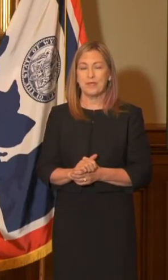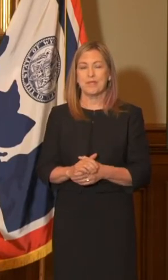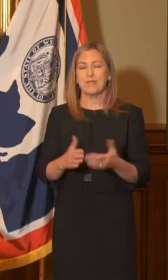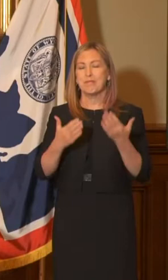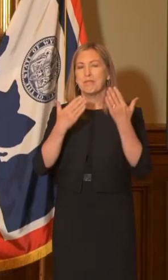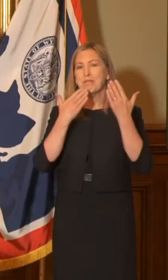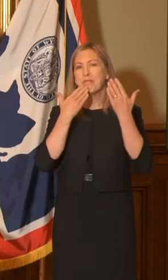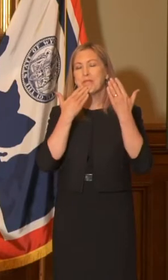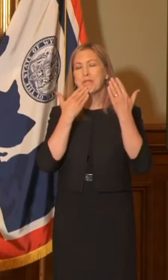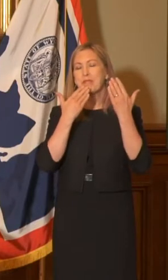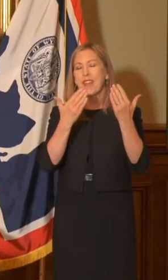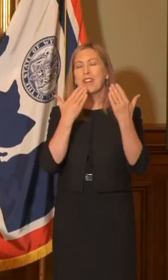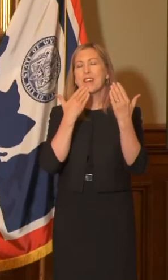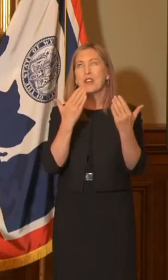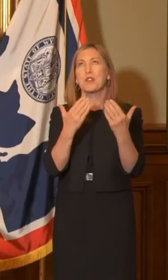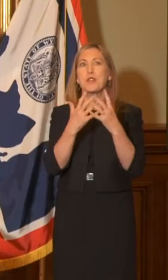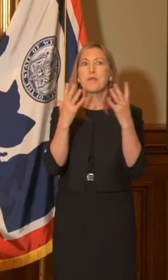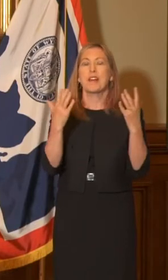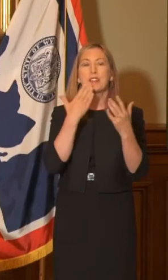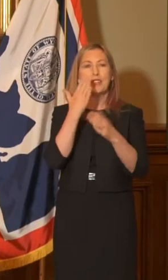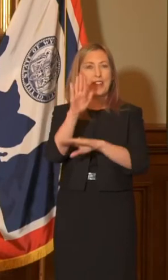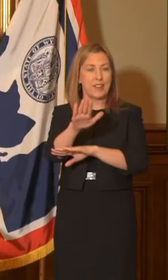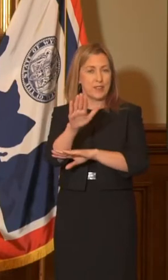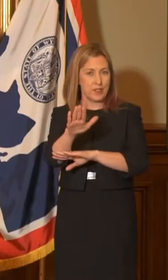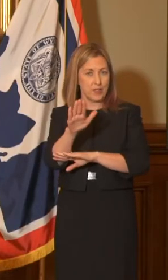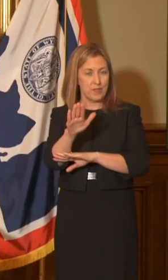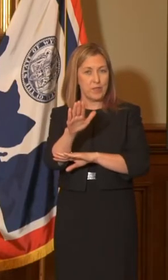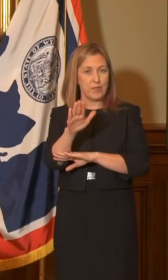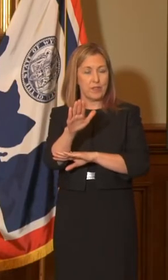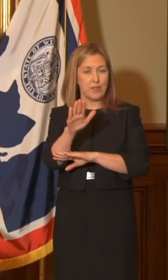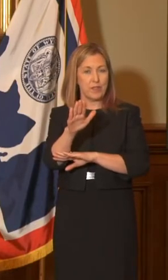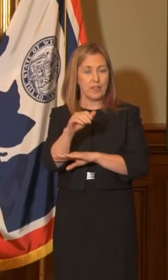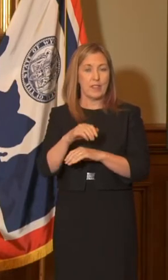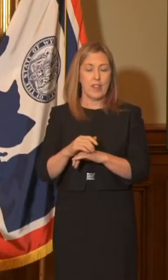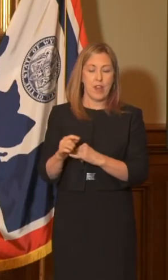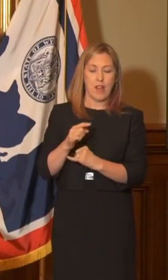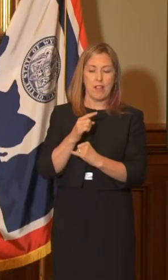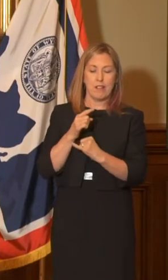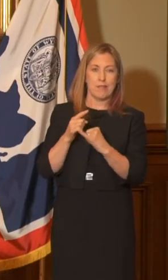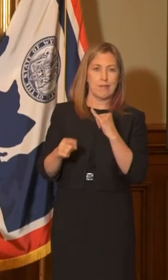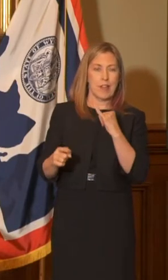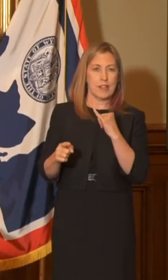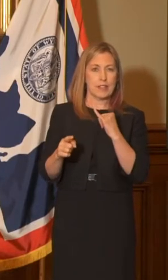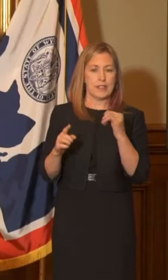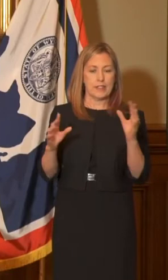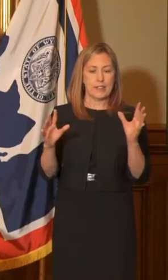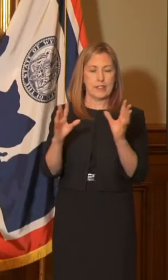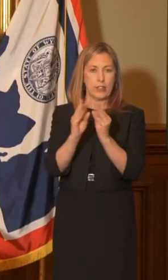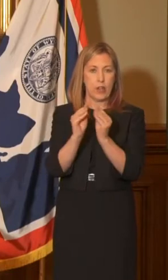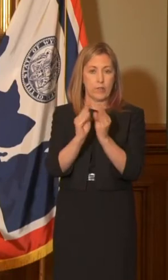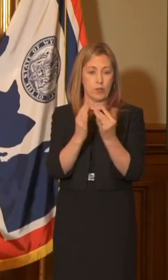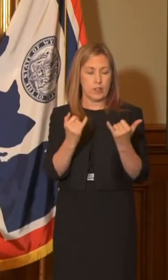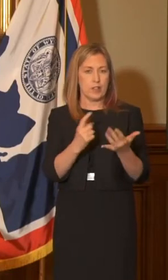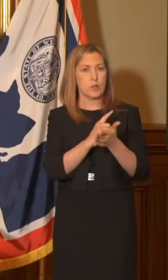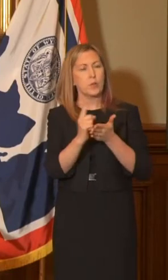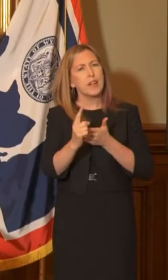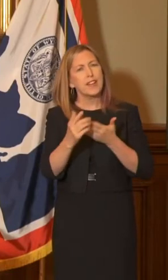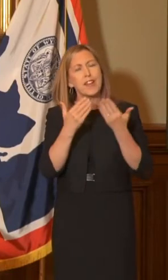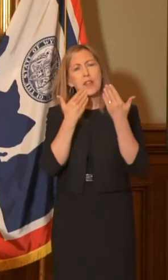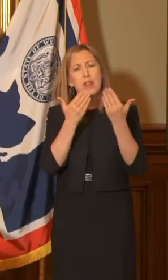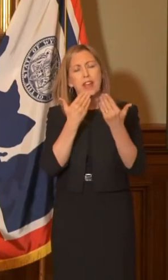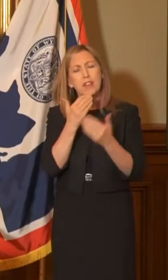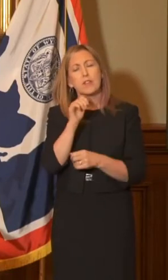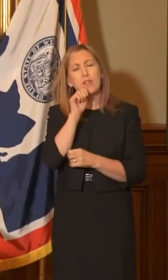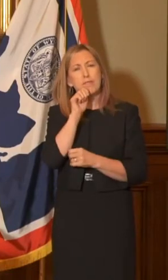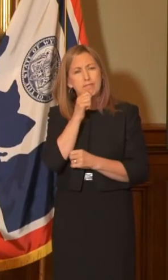Thank you very much. Good afternoon. This is our last conference this week. Thank you for bearing with